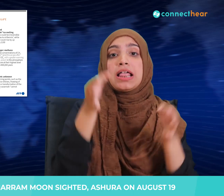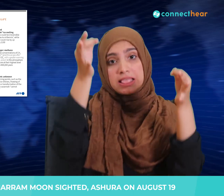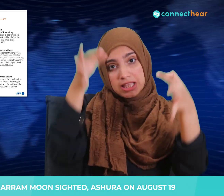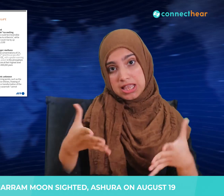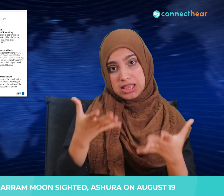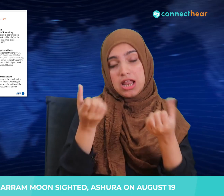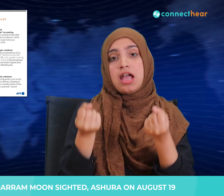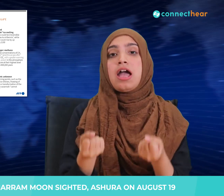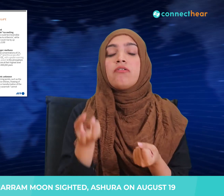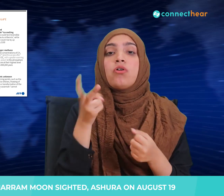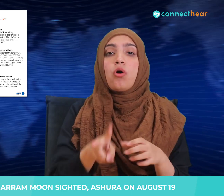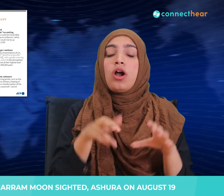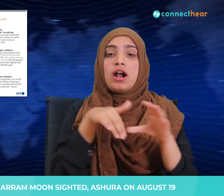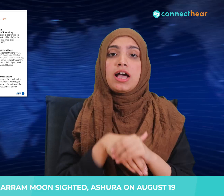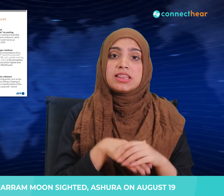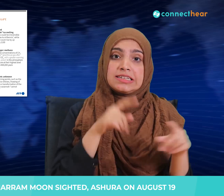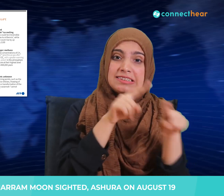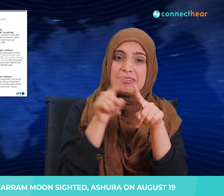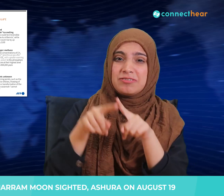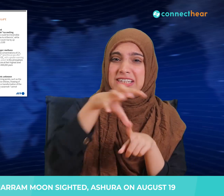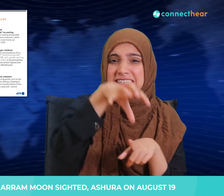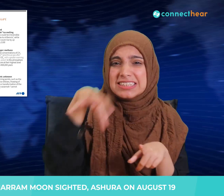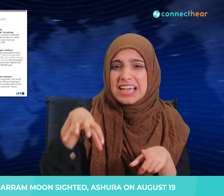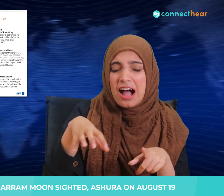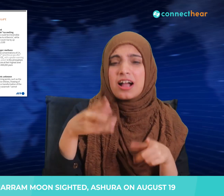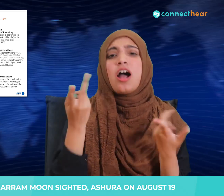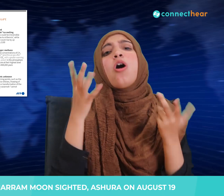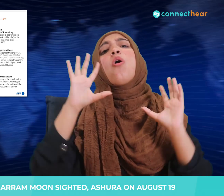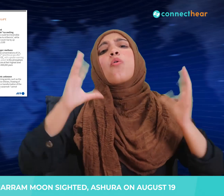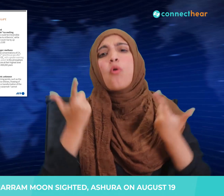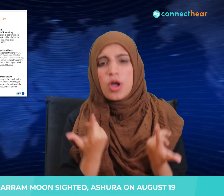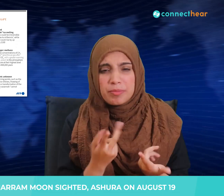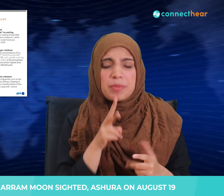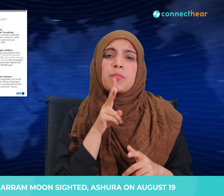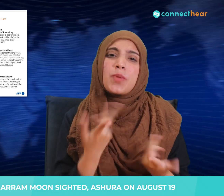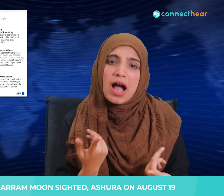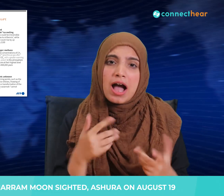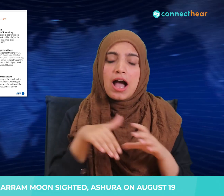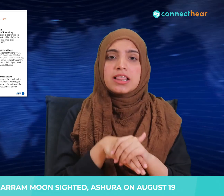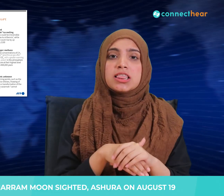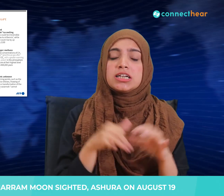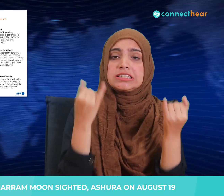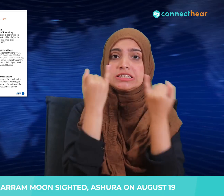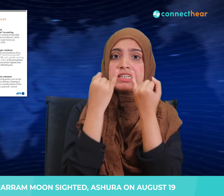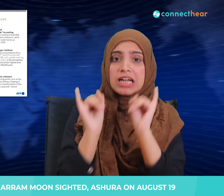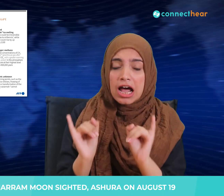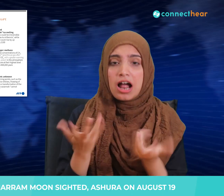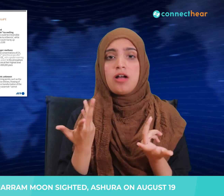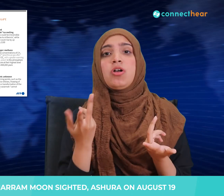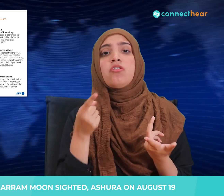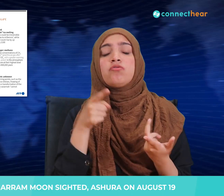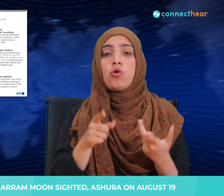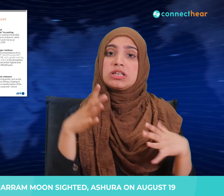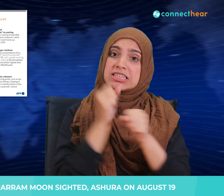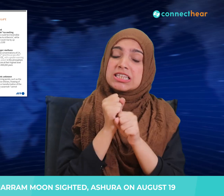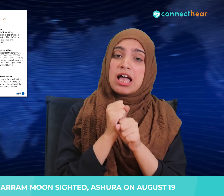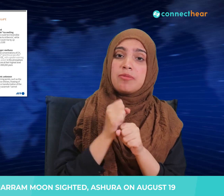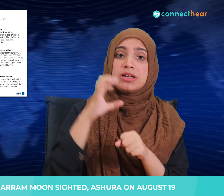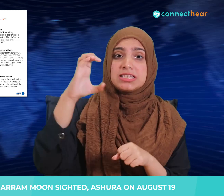pledges to cut emissions made so far are nowhere near enough to start reducing the level of greenhouse gases, mostly